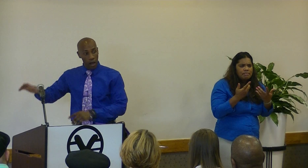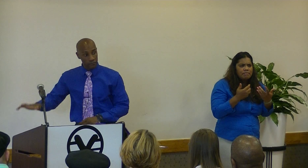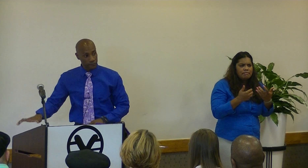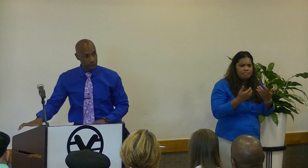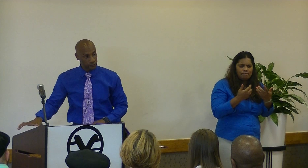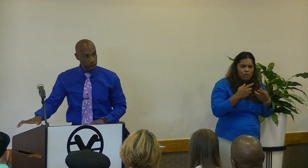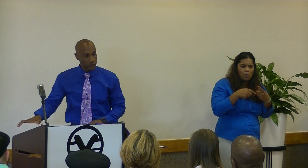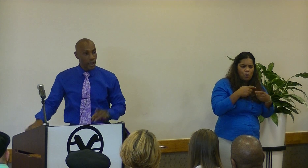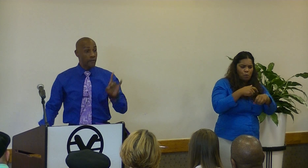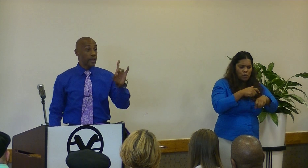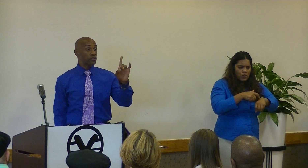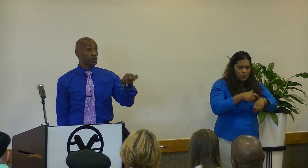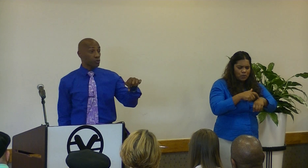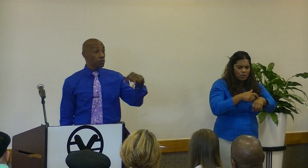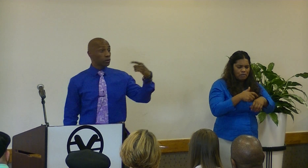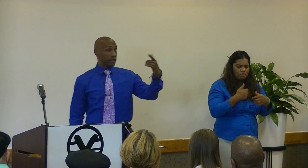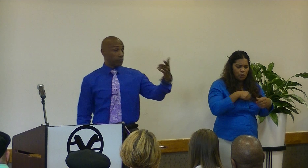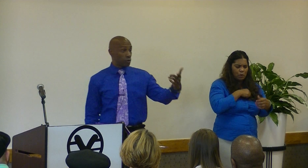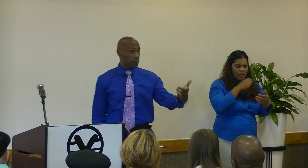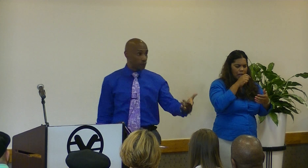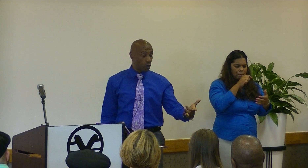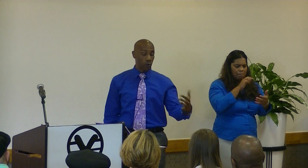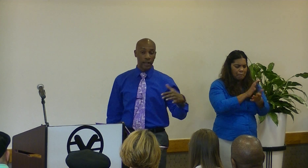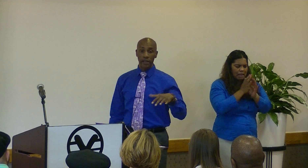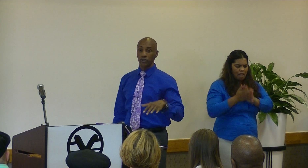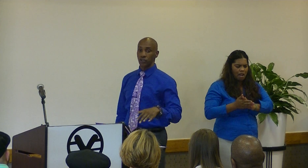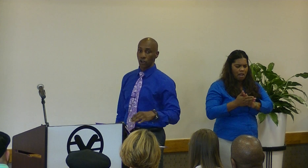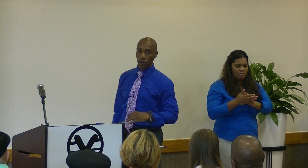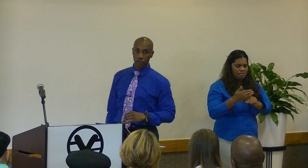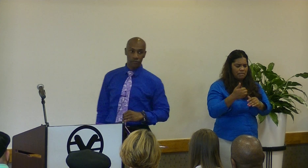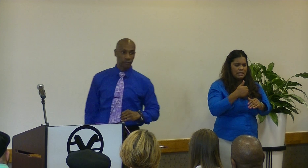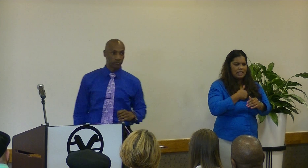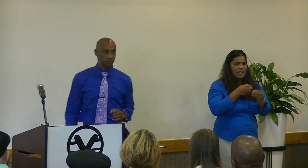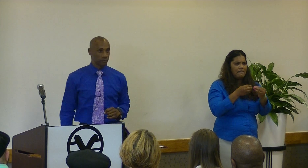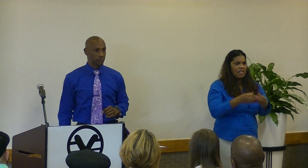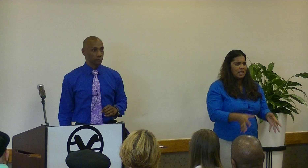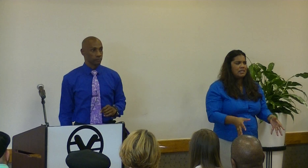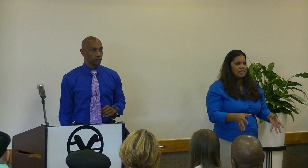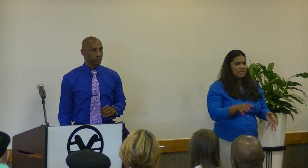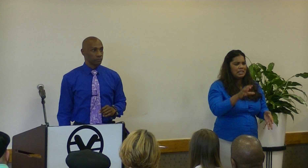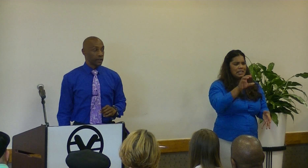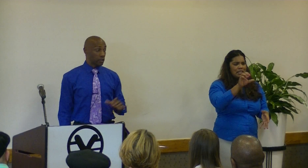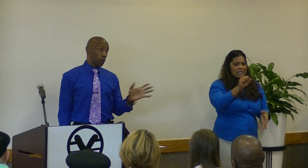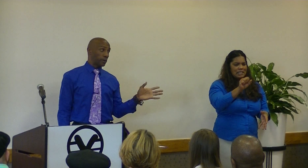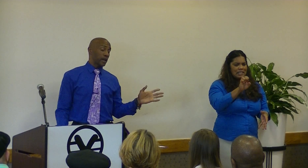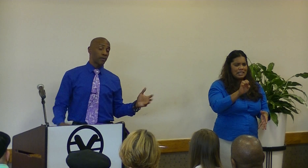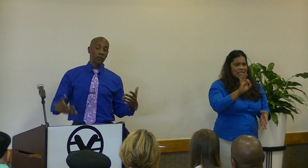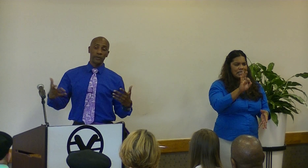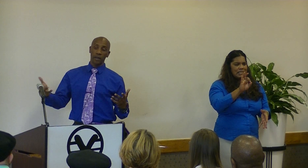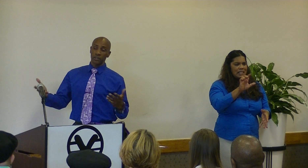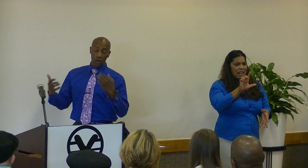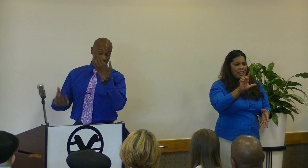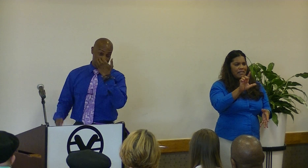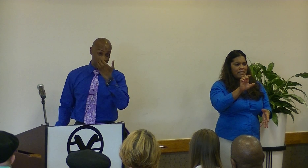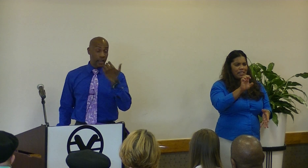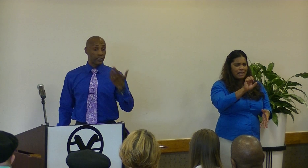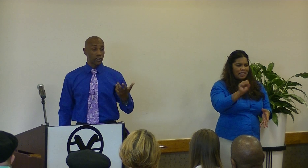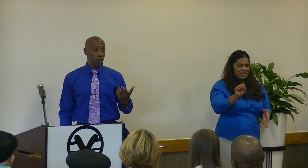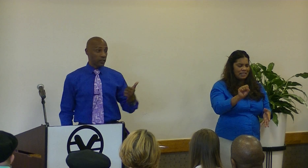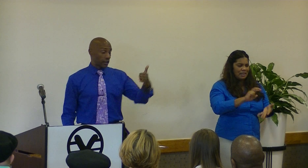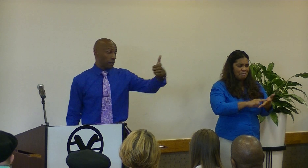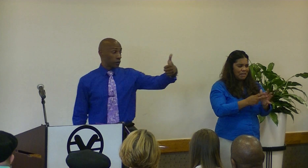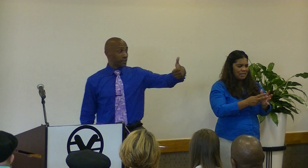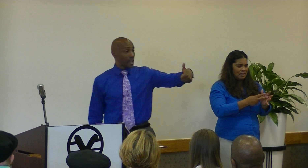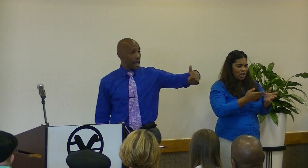that off and then truly move forward and serve? Because what we talk about when we talk about service is